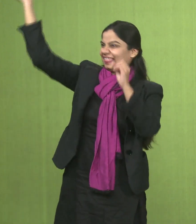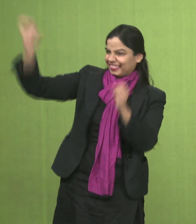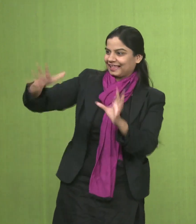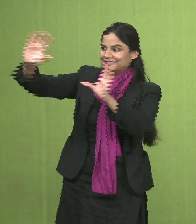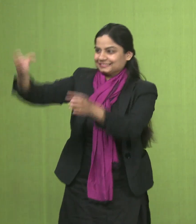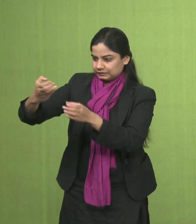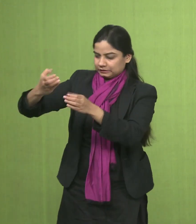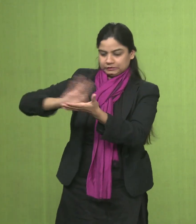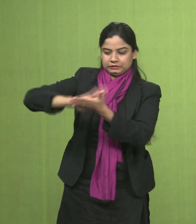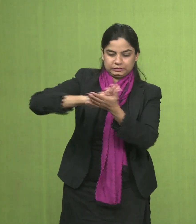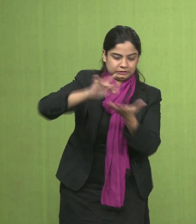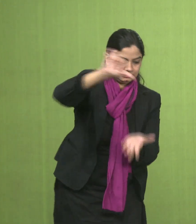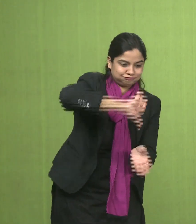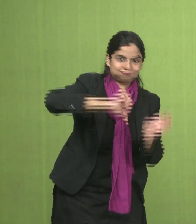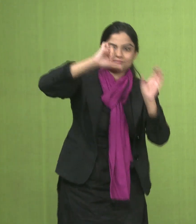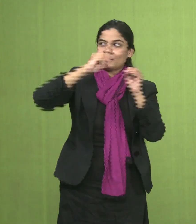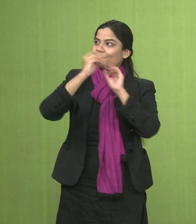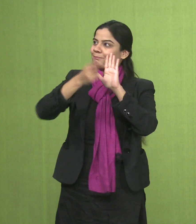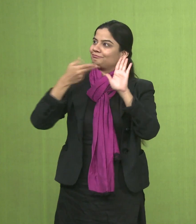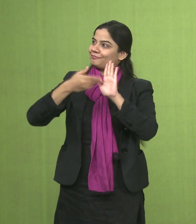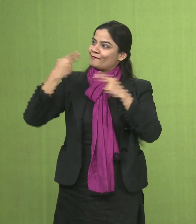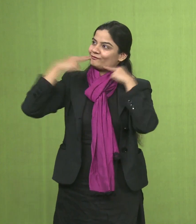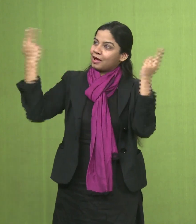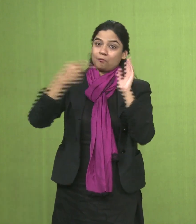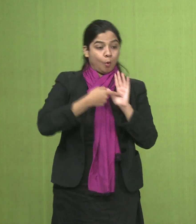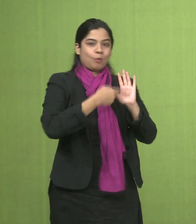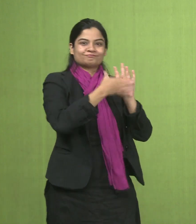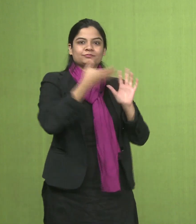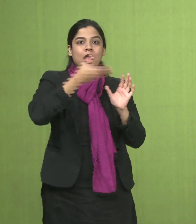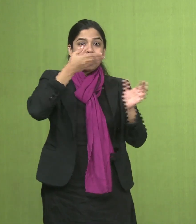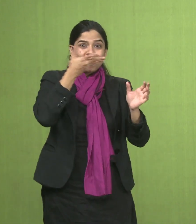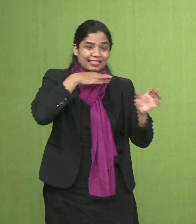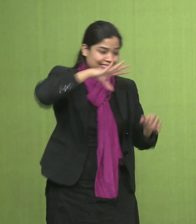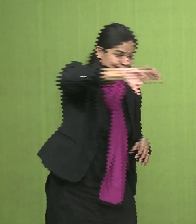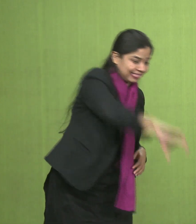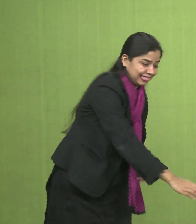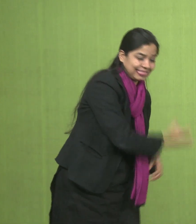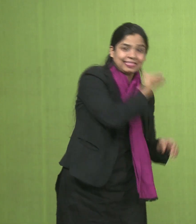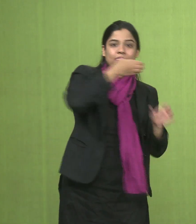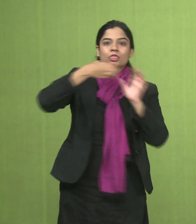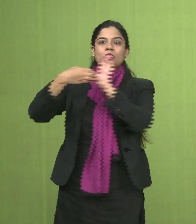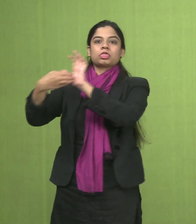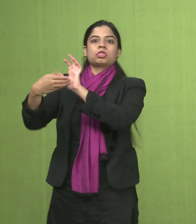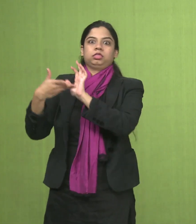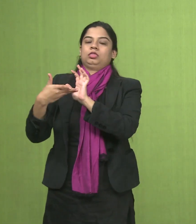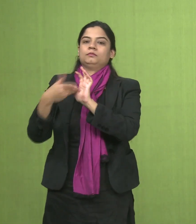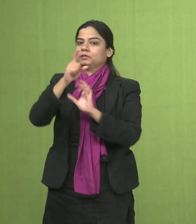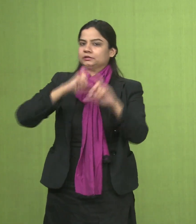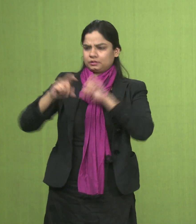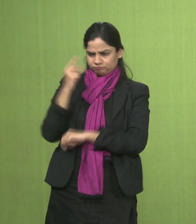away the old bottles, people clean those bottles and then they put a tag on it and sell the dirty water to us.